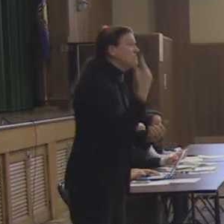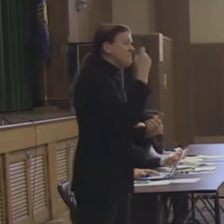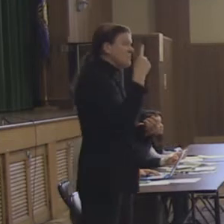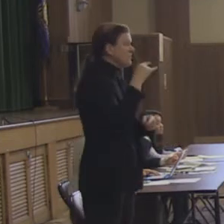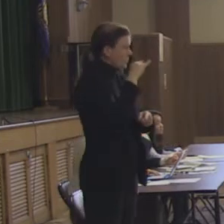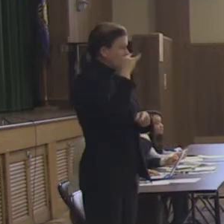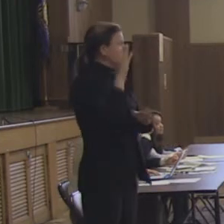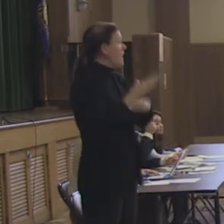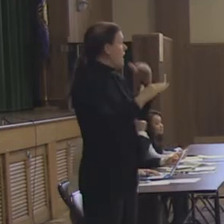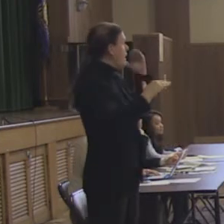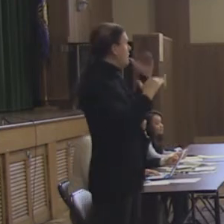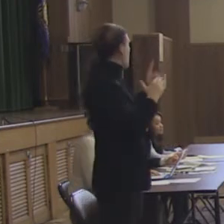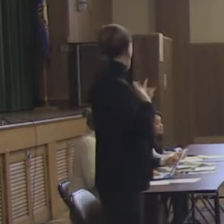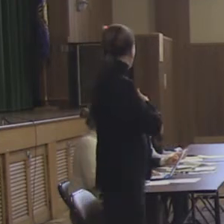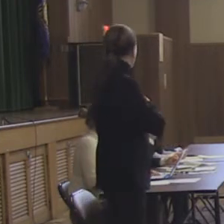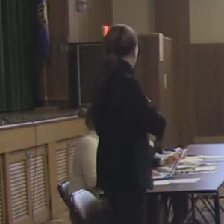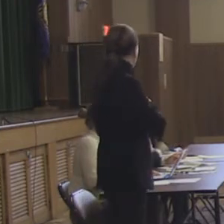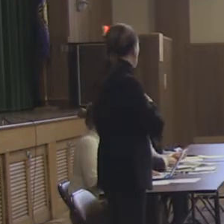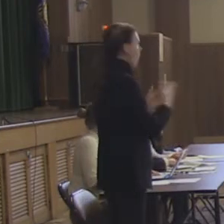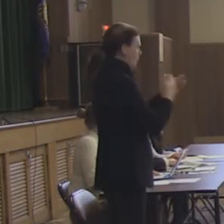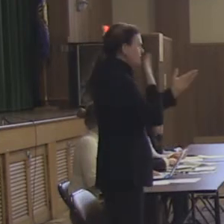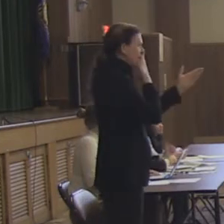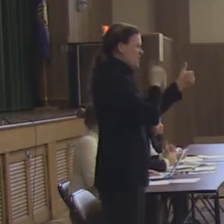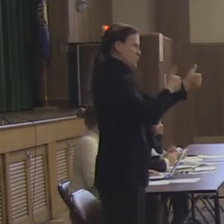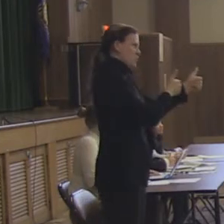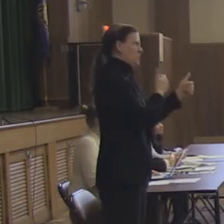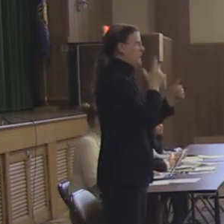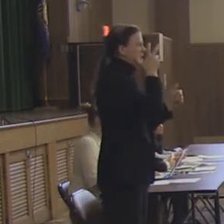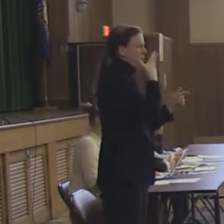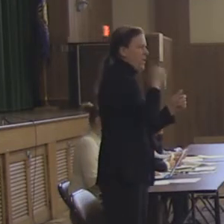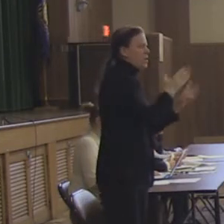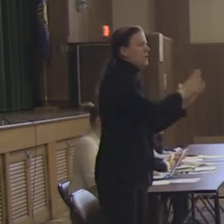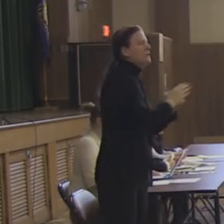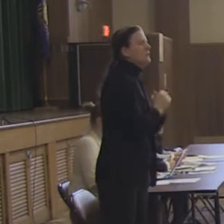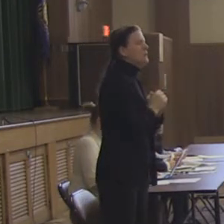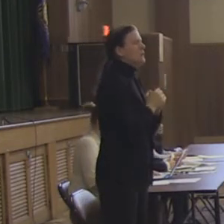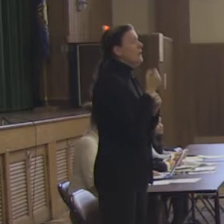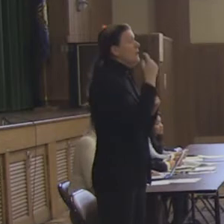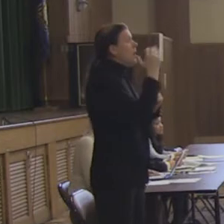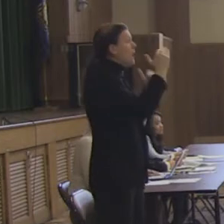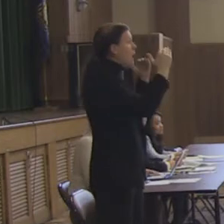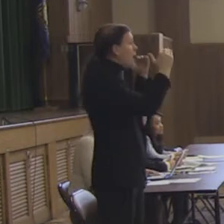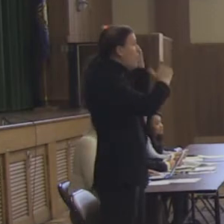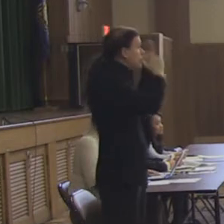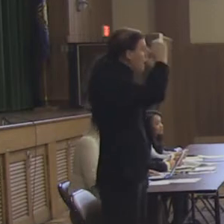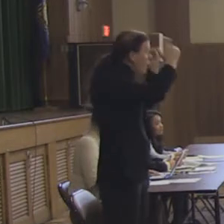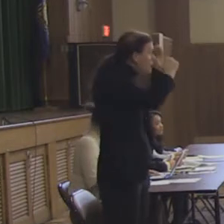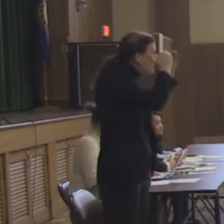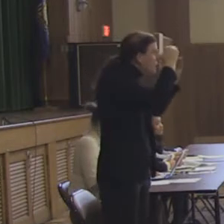And just want to make sure everyone can hear. Yep, this perfect. One? Okay. Thank you. There is the adults.